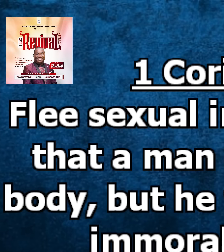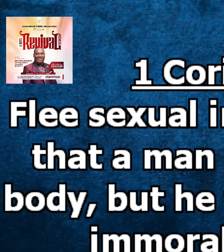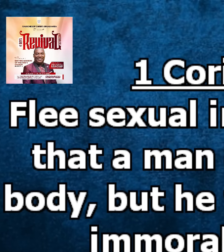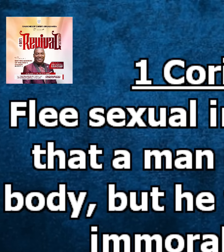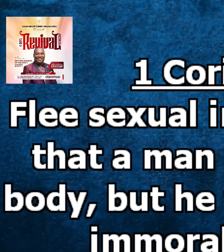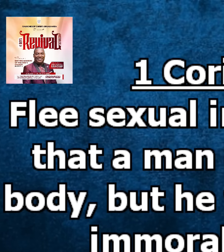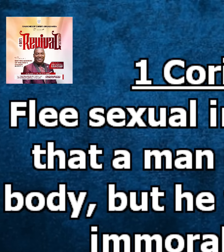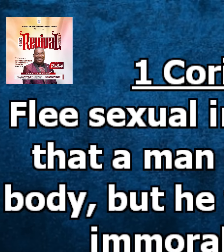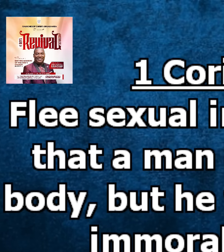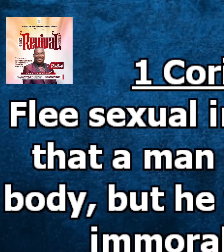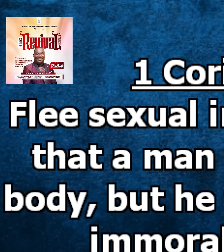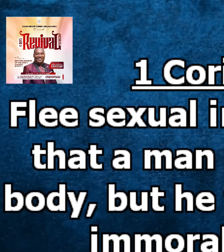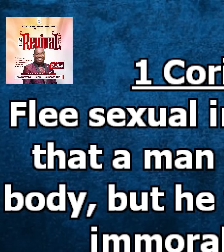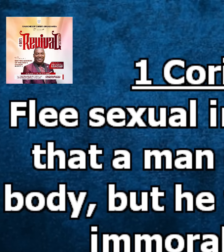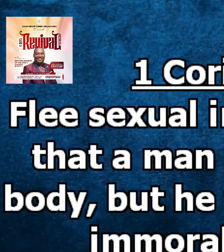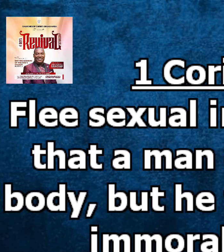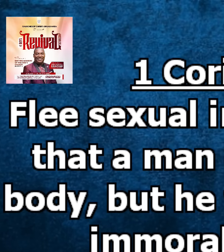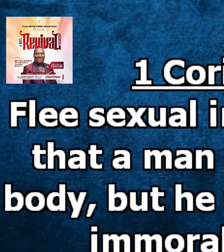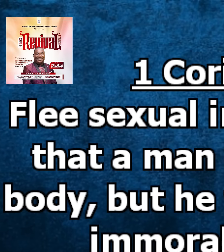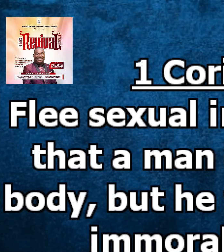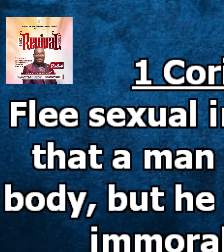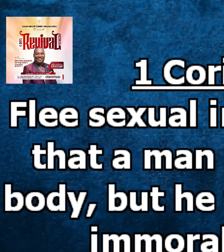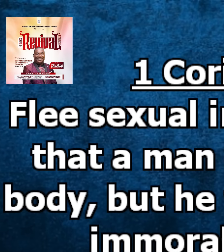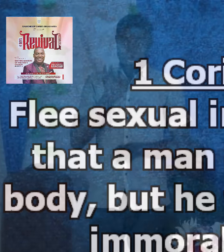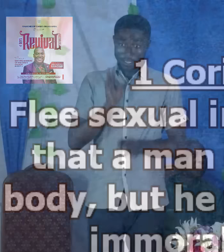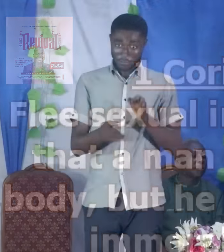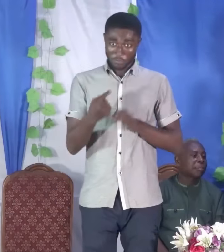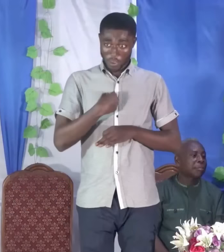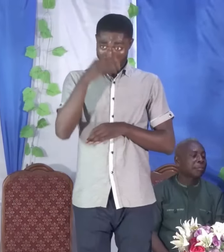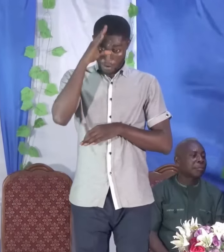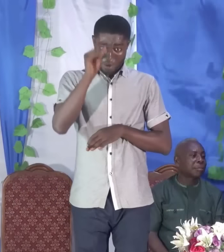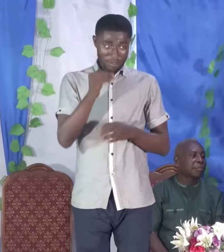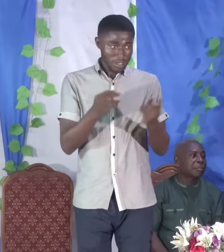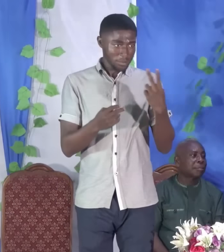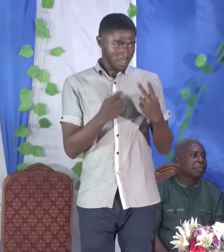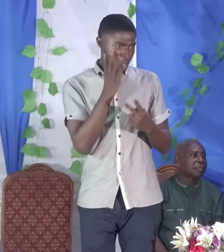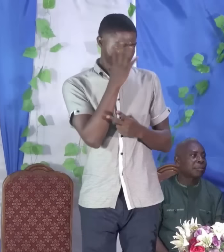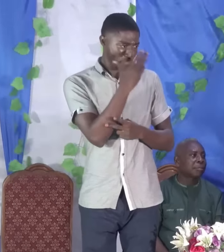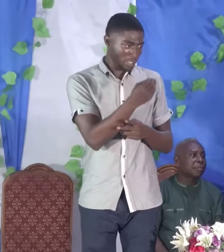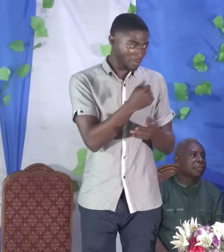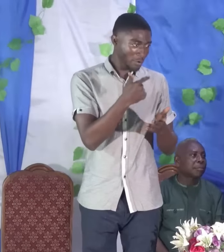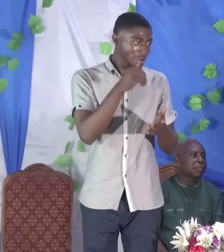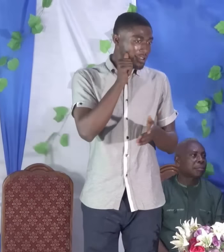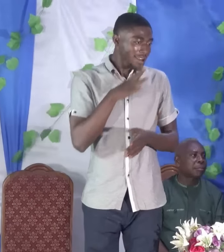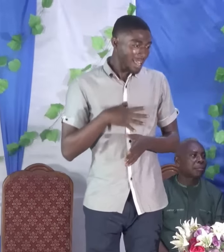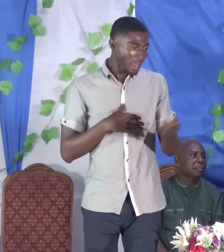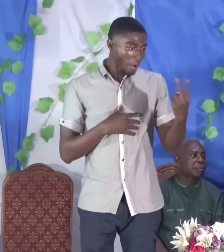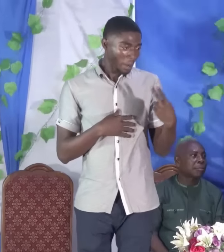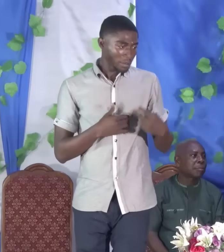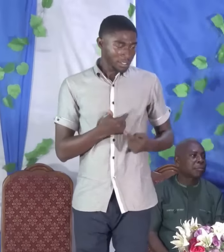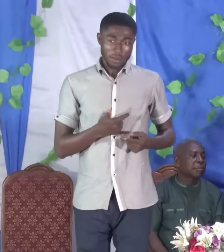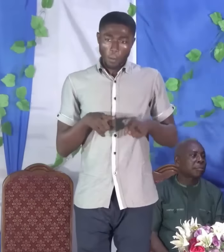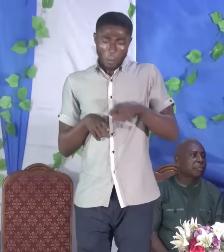Tatawa, Jenny, we are branch here, Unusababa, Wabi, or two Sintibia, Jenny Edamambo, Christonia, Jenny Edamambo, me no me